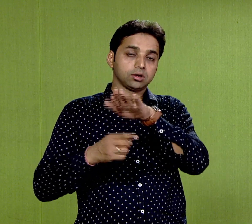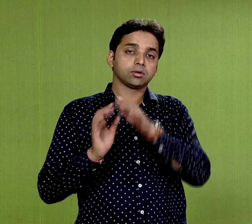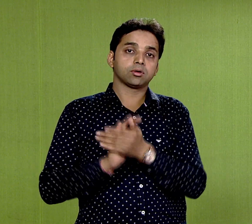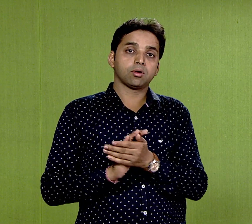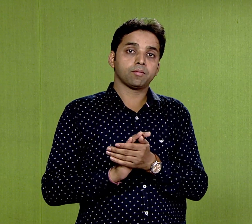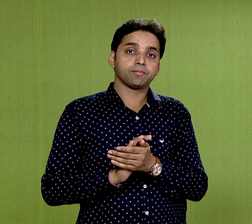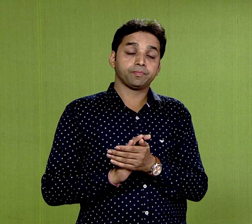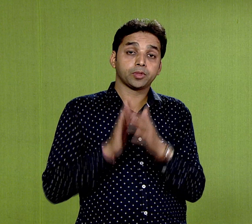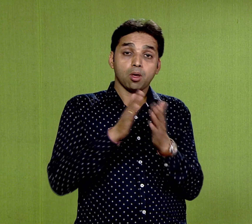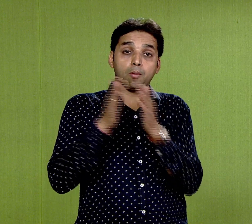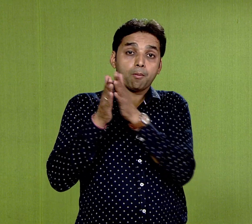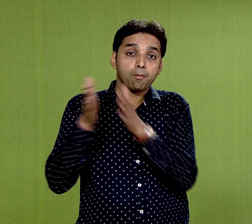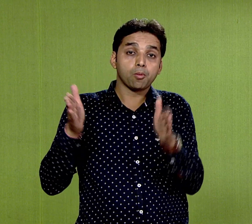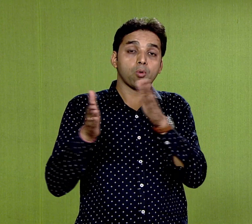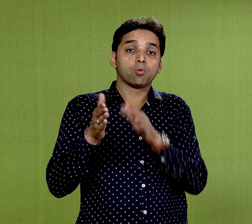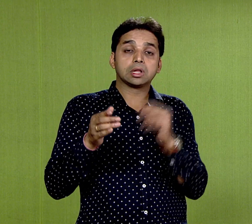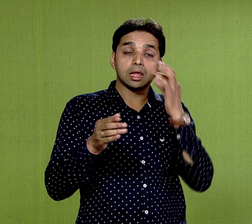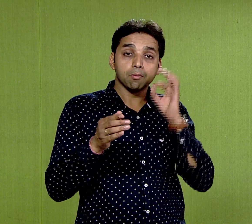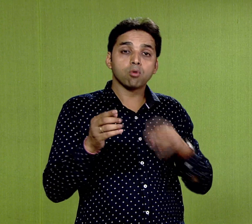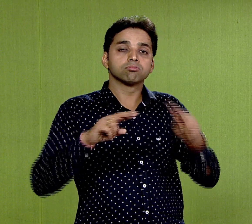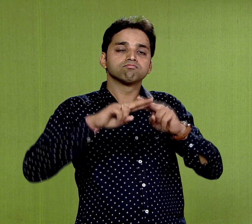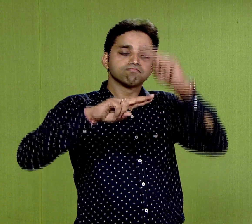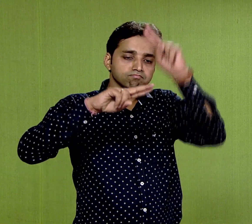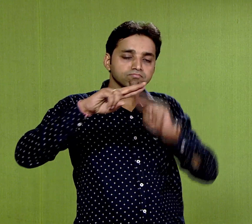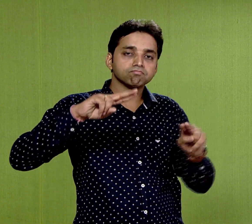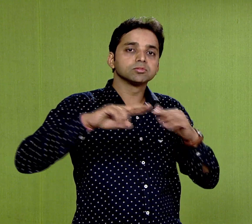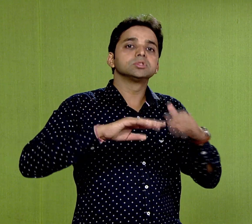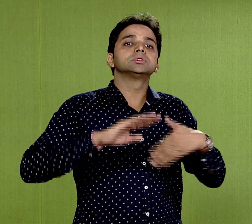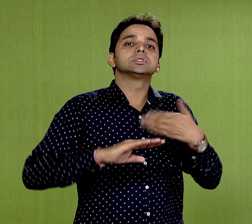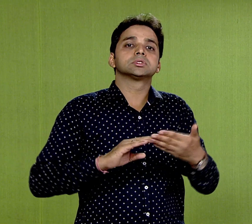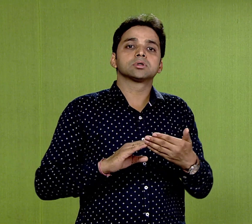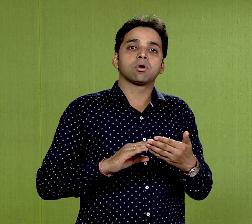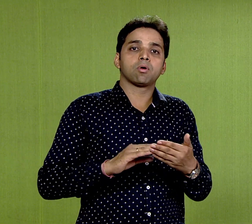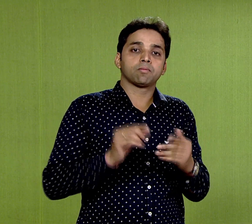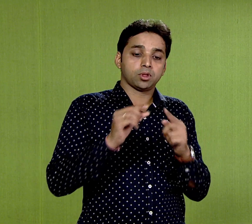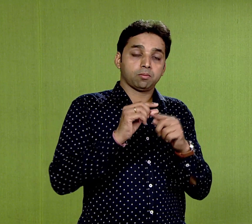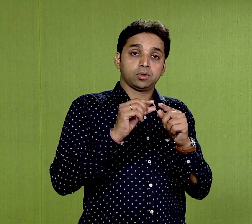brought with them important features of the Persian court culture.